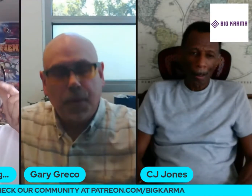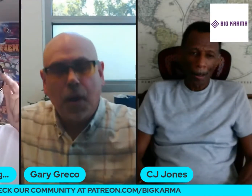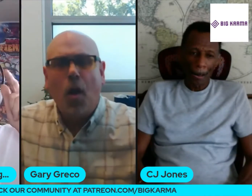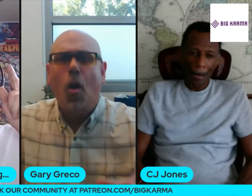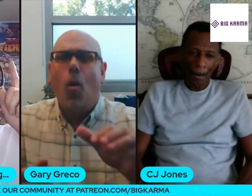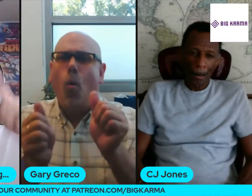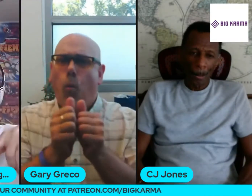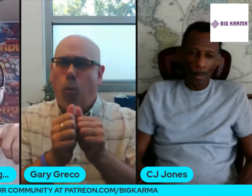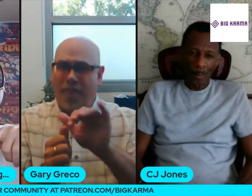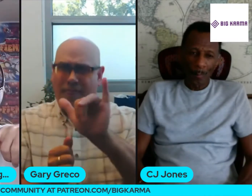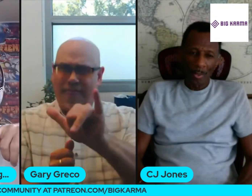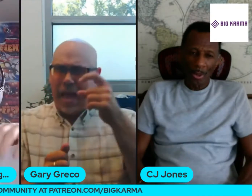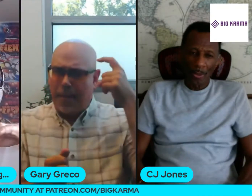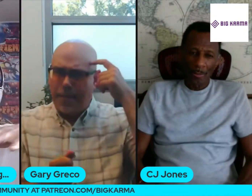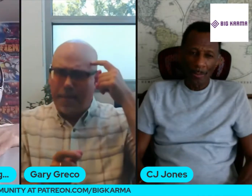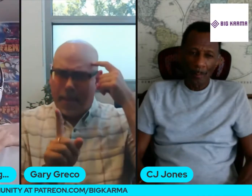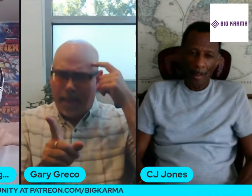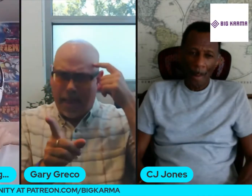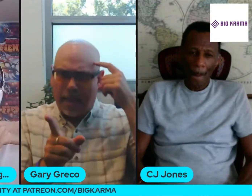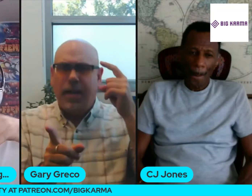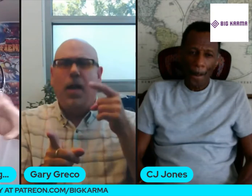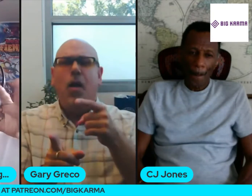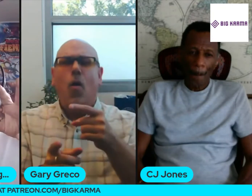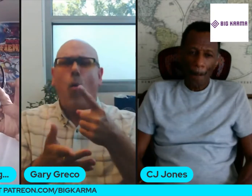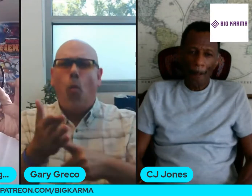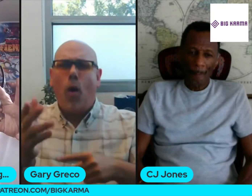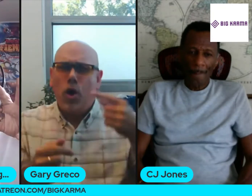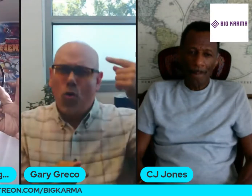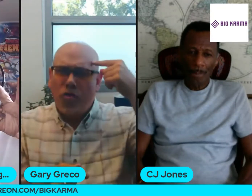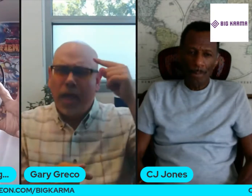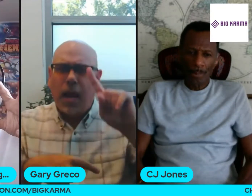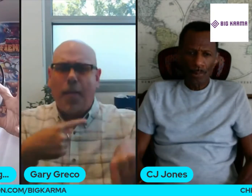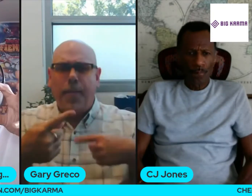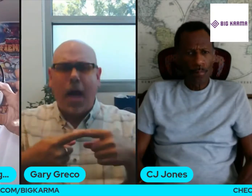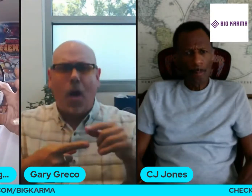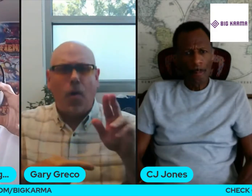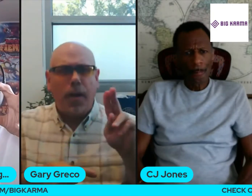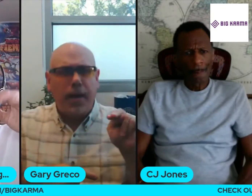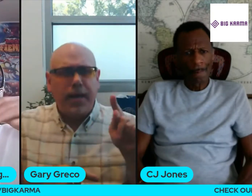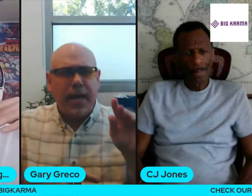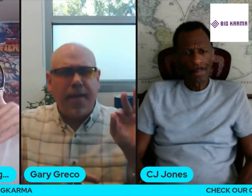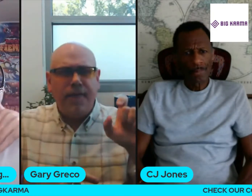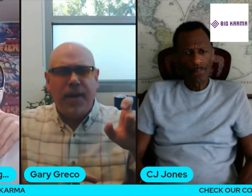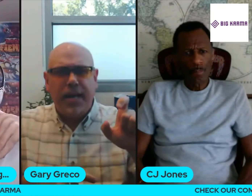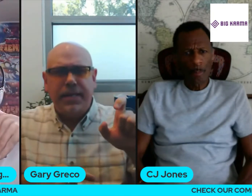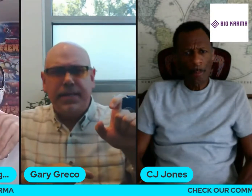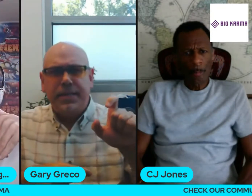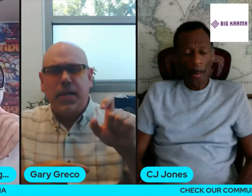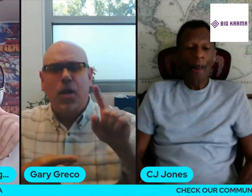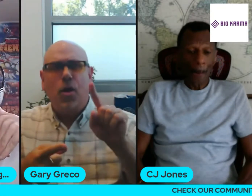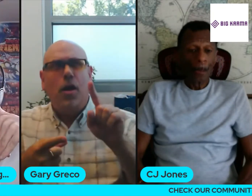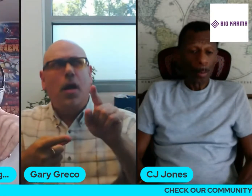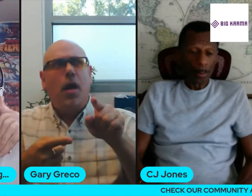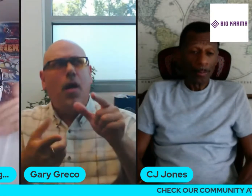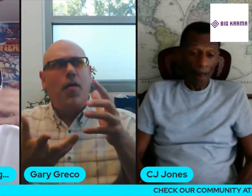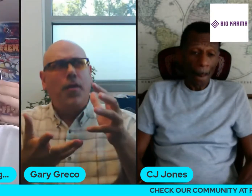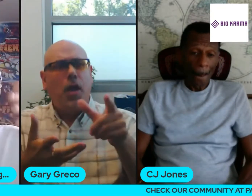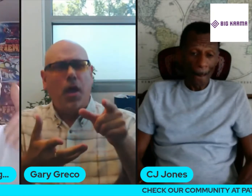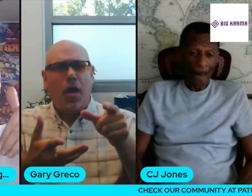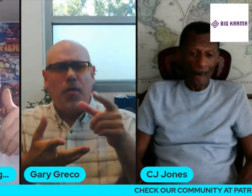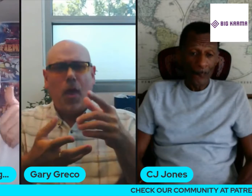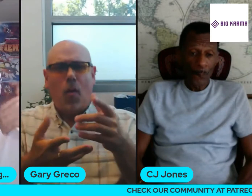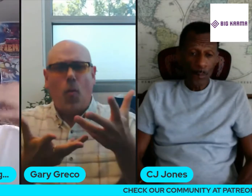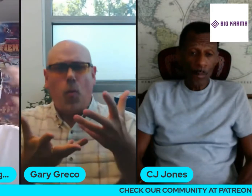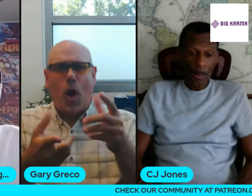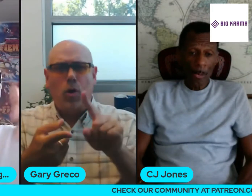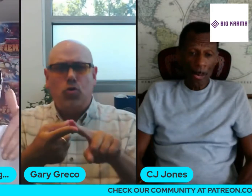Netflix commitment of $100 million? I think it was to produce new content